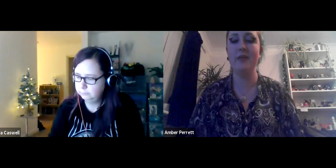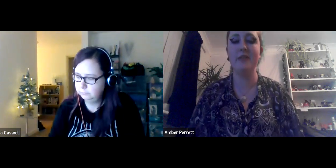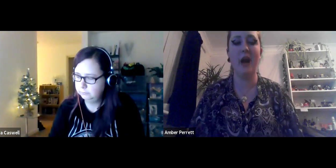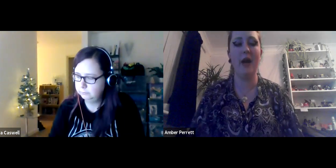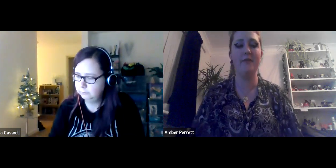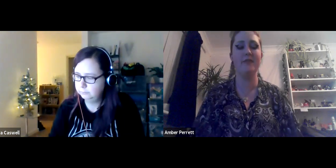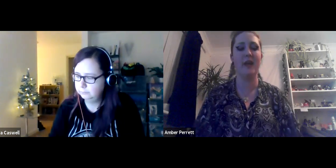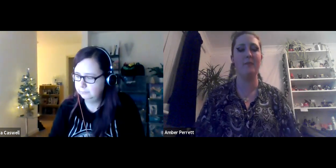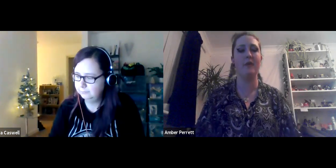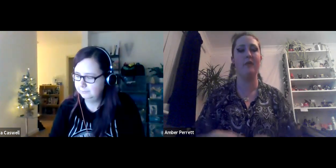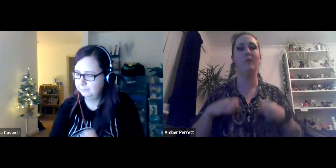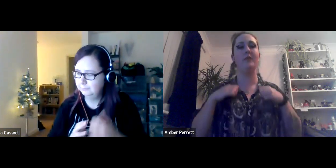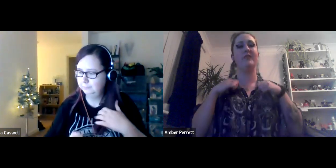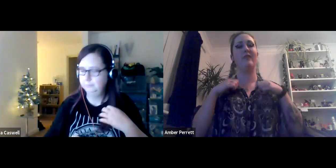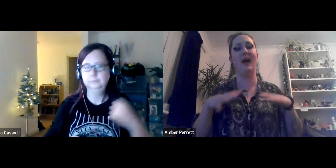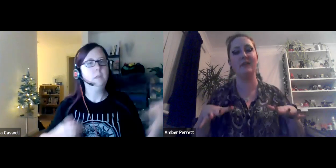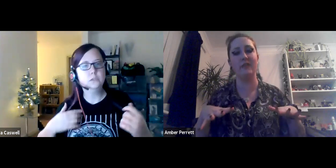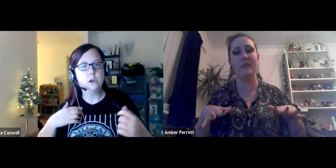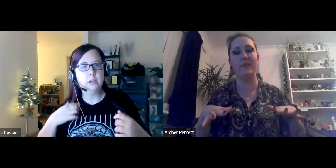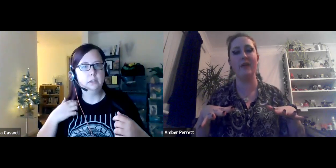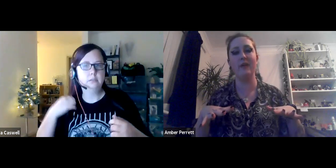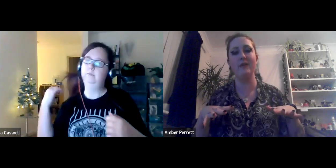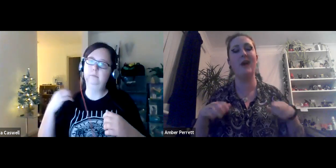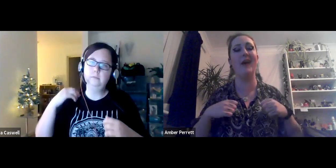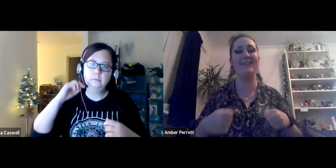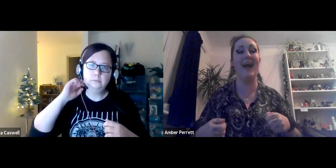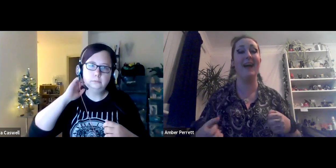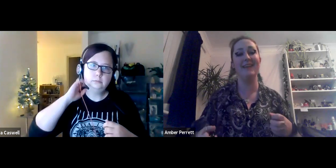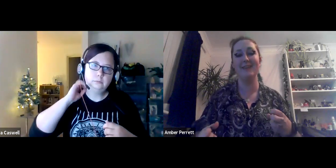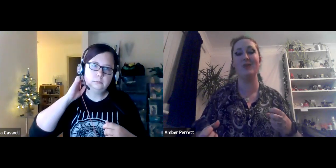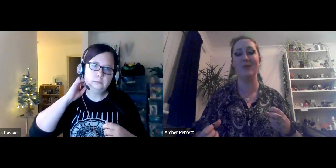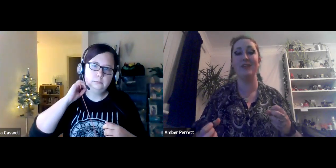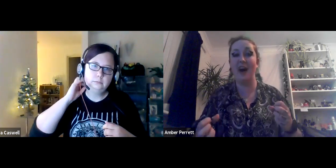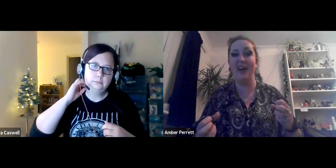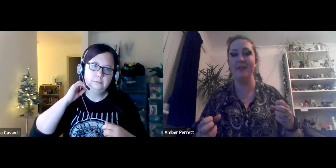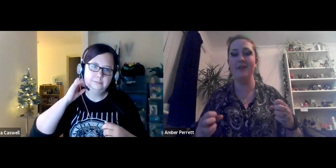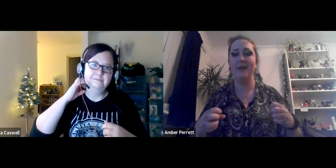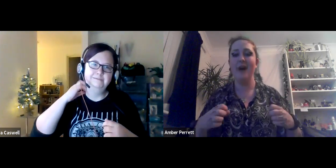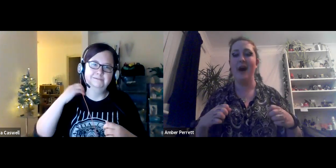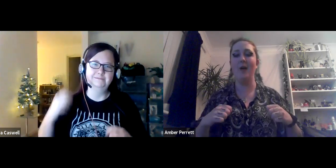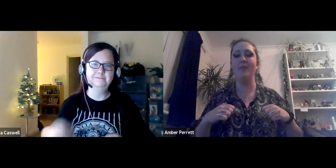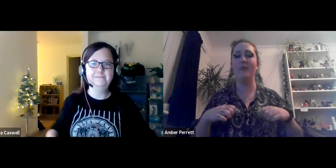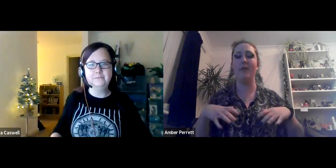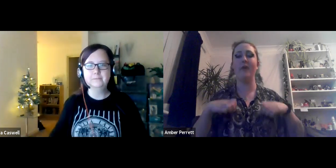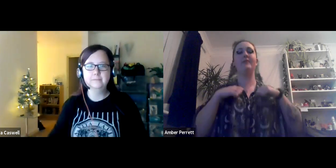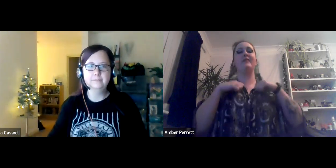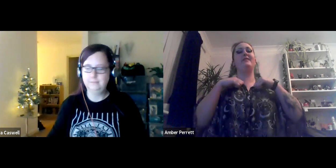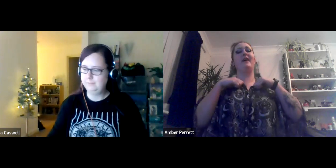is kind of the same as, what was it? Relaxed or something? Tired. Tired, yeah. Because you're retired. So thumbs to the chair and then